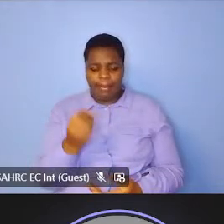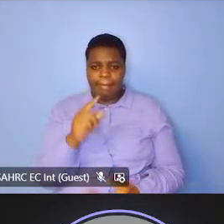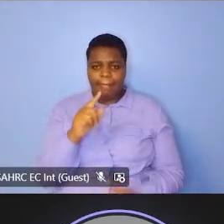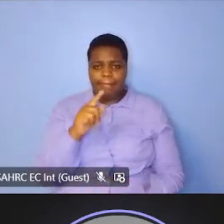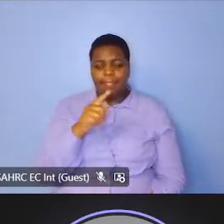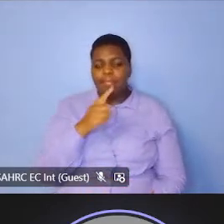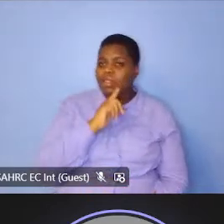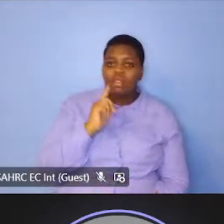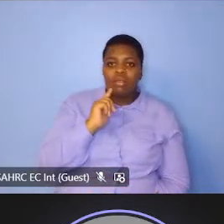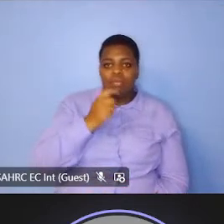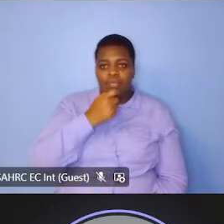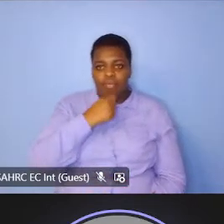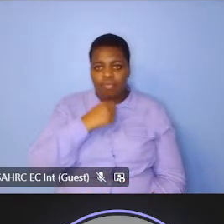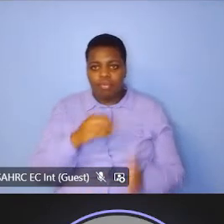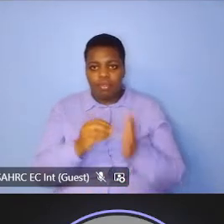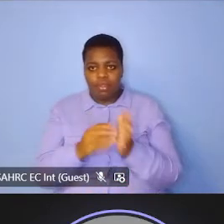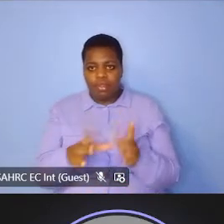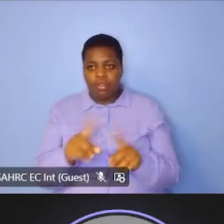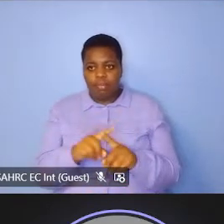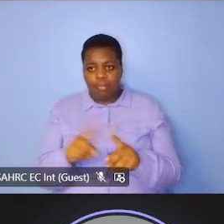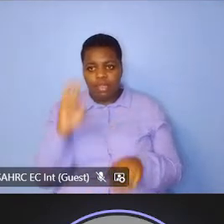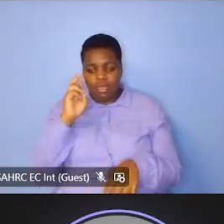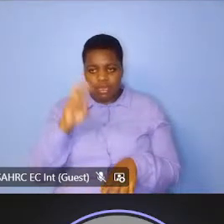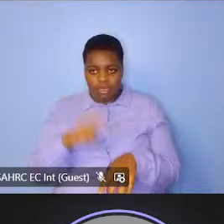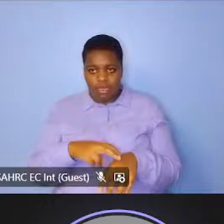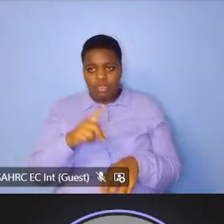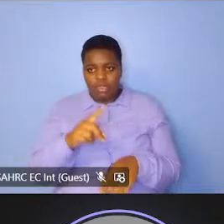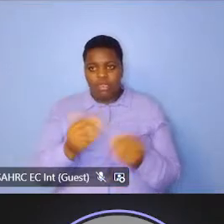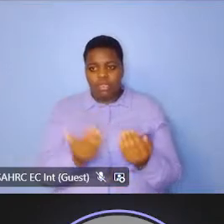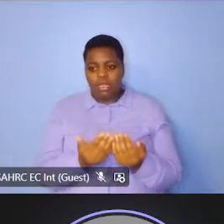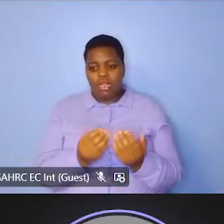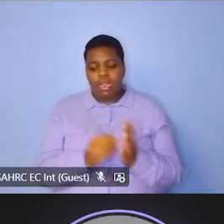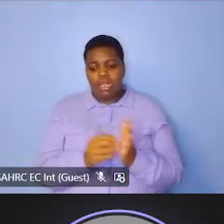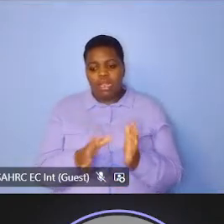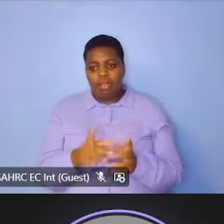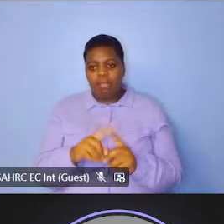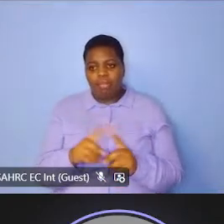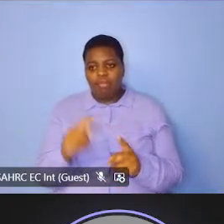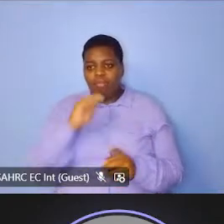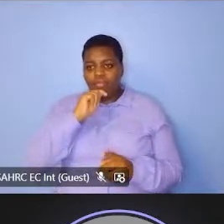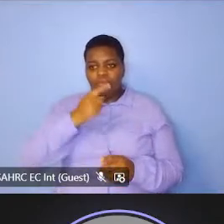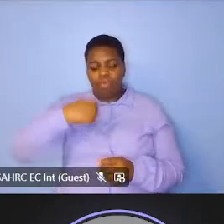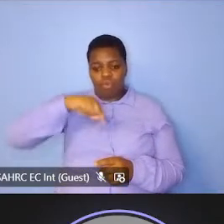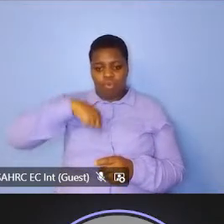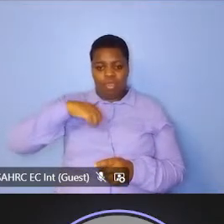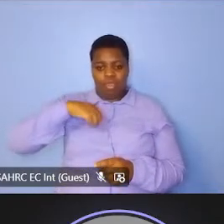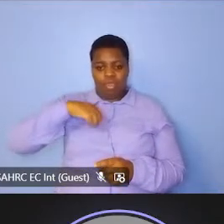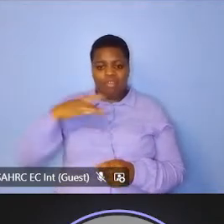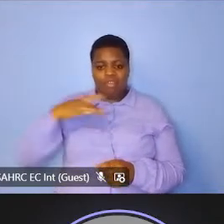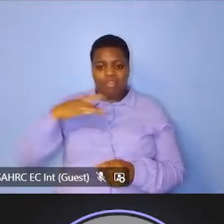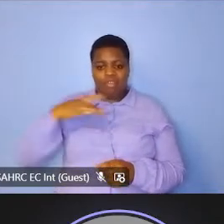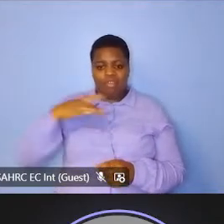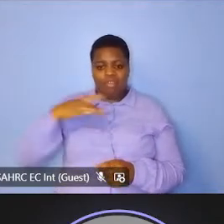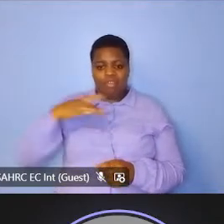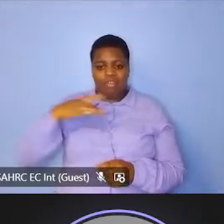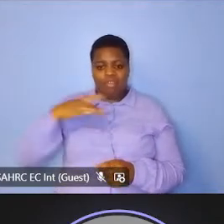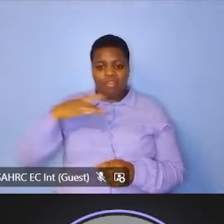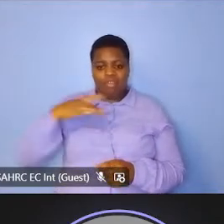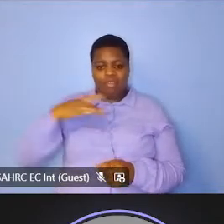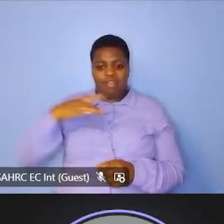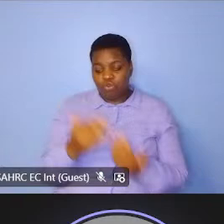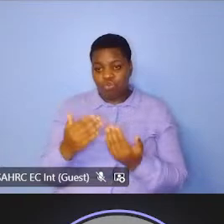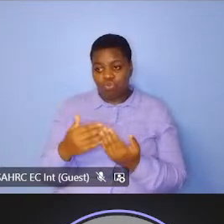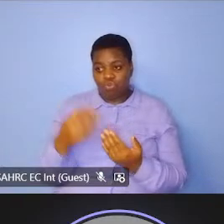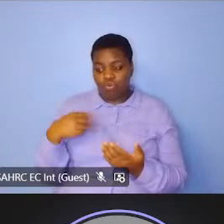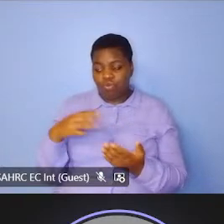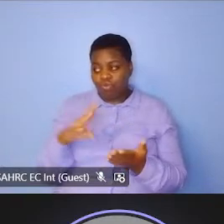LGBTI learners, but equally for cisgender learners. And so really we feel that in looking at the current school uniform policies